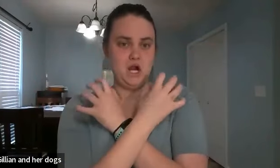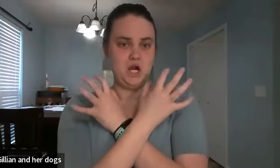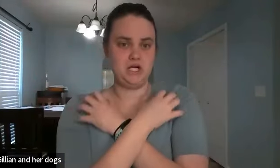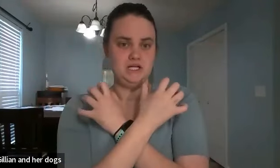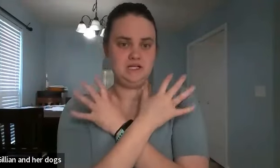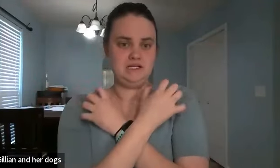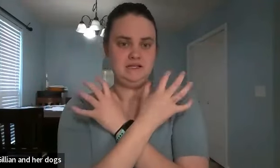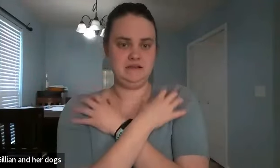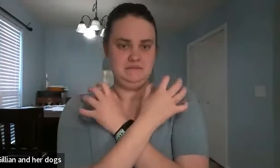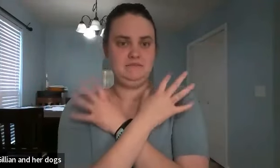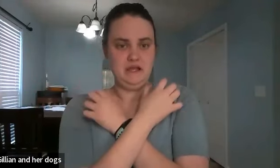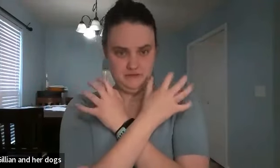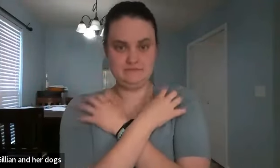bear. Bear.